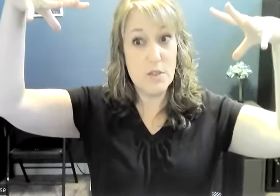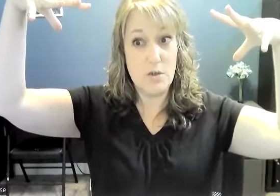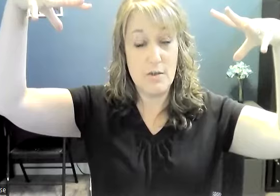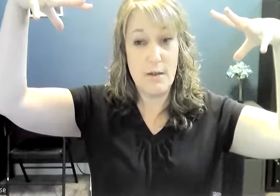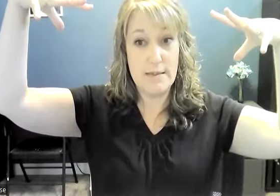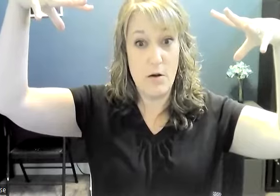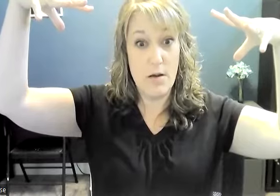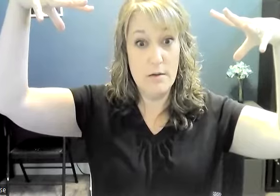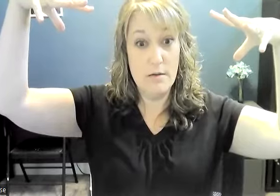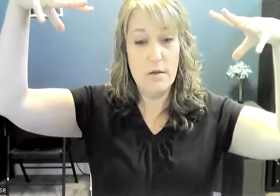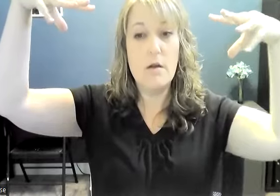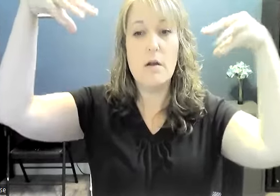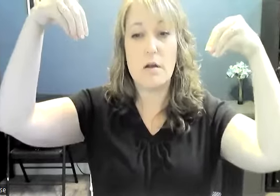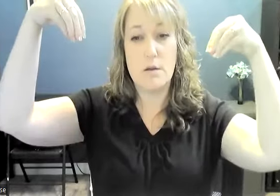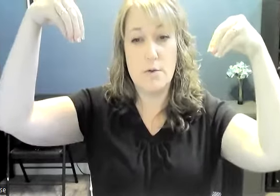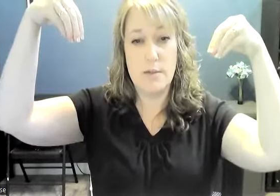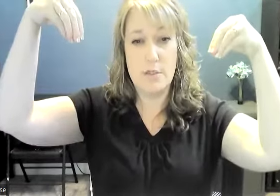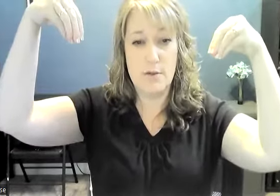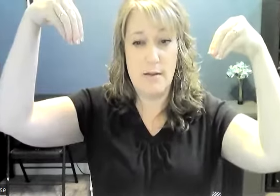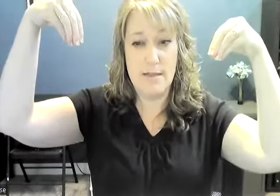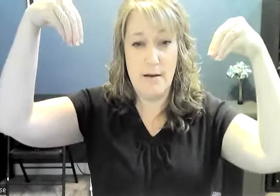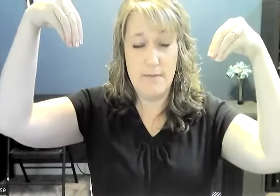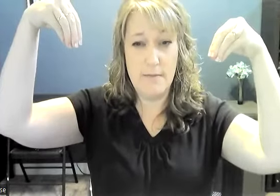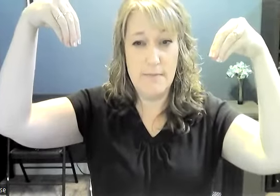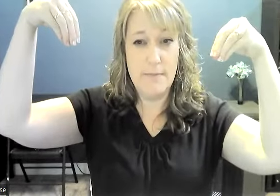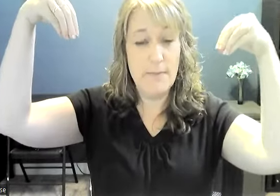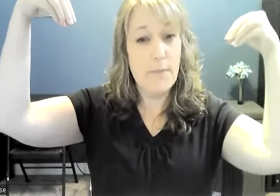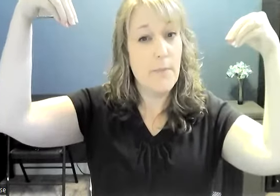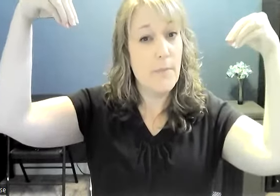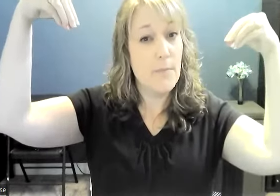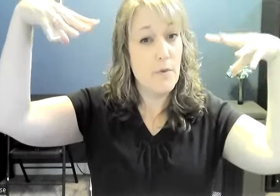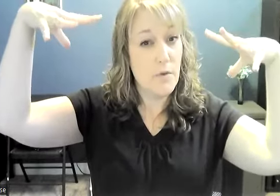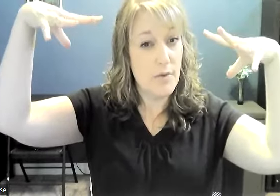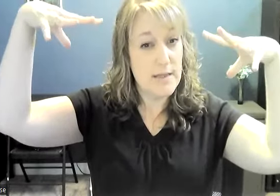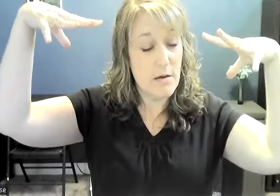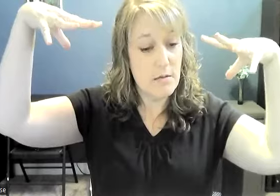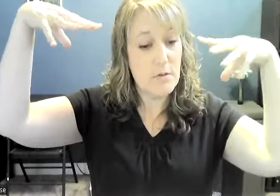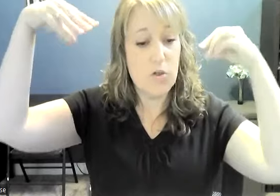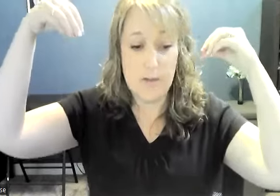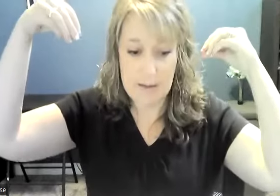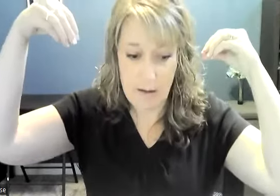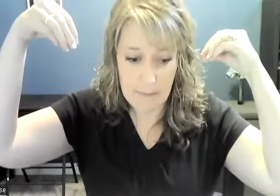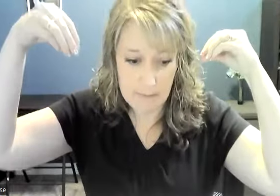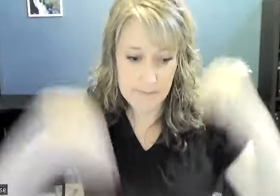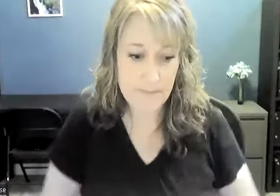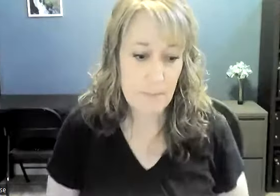turn the lights on, close them to turn the lights off. Turn lights on, turn lights off.